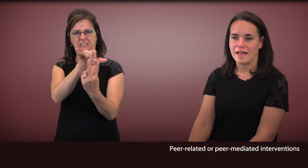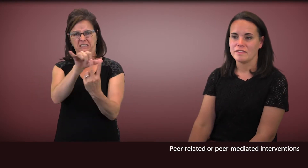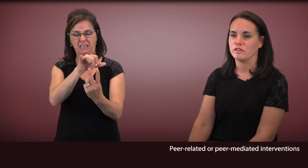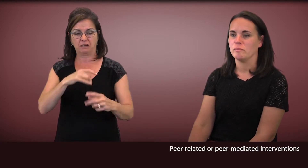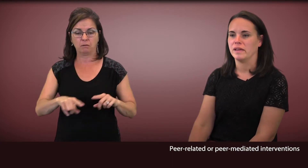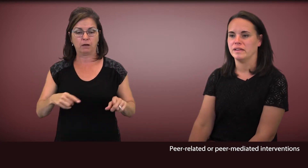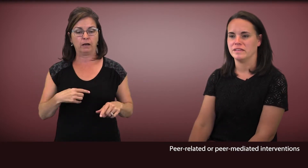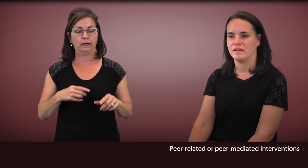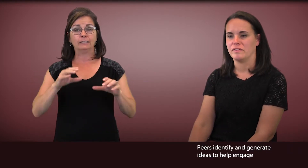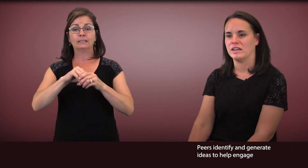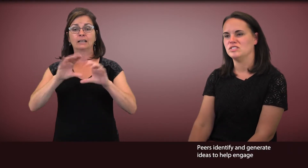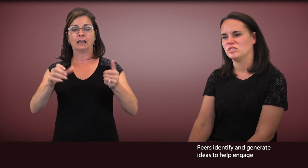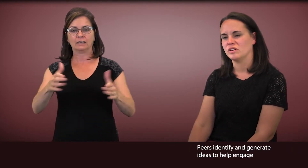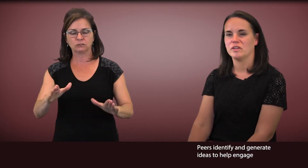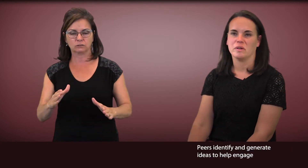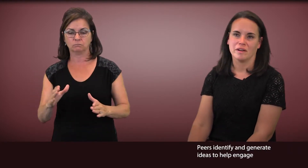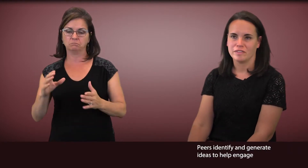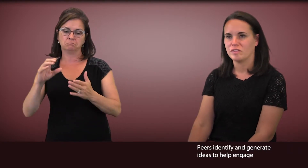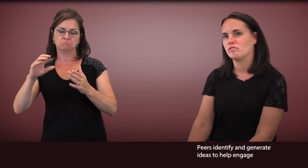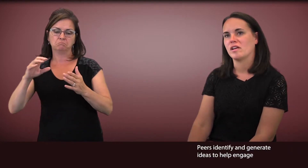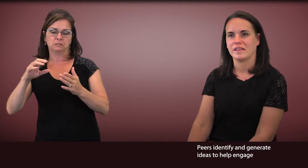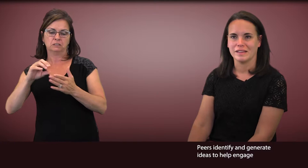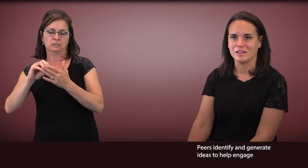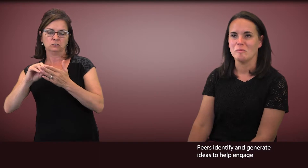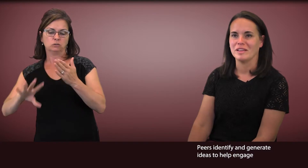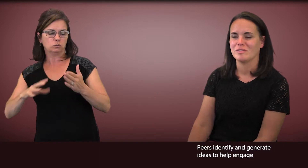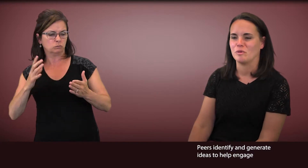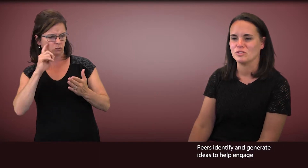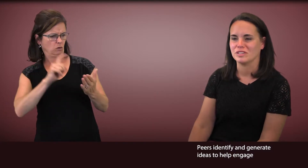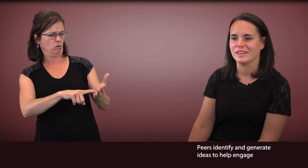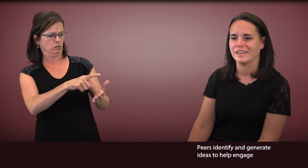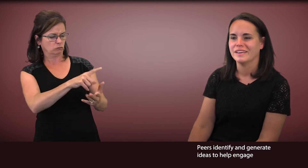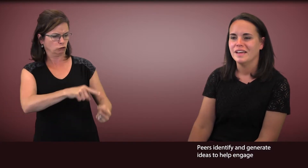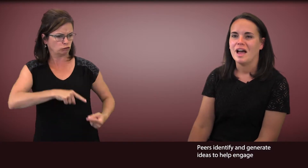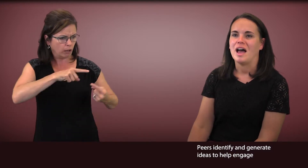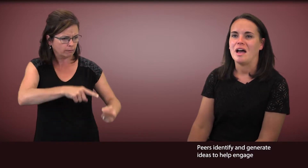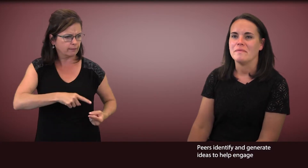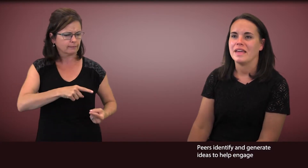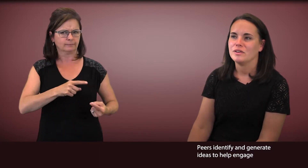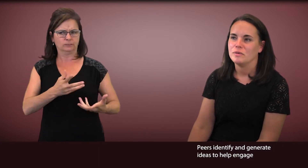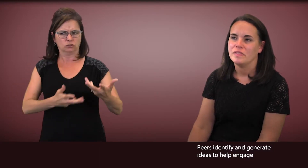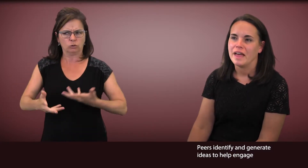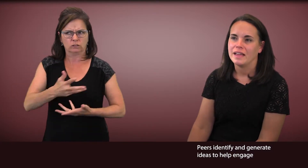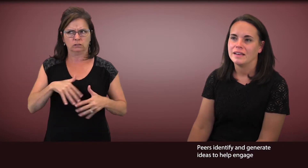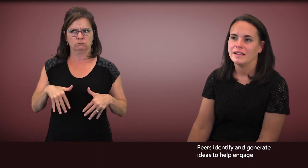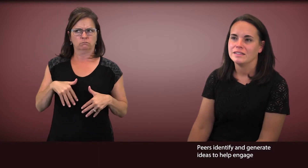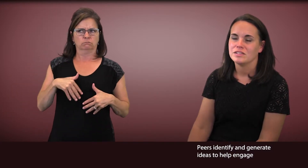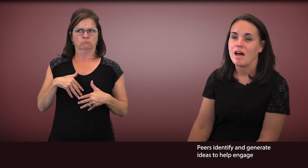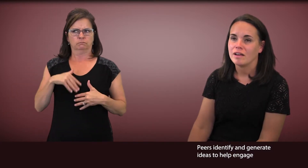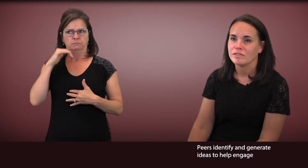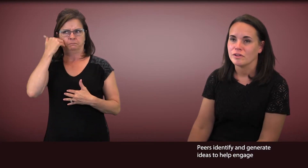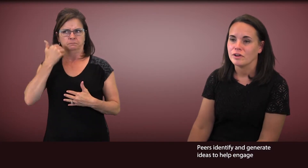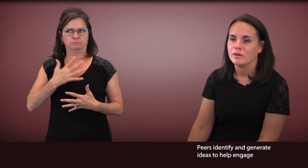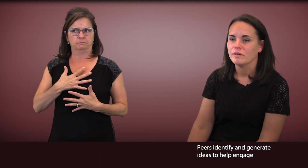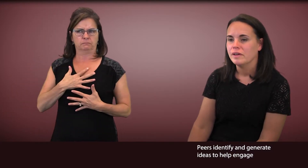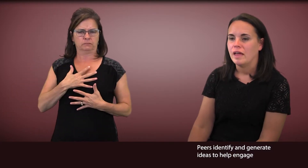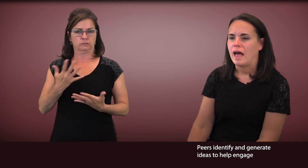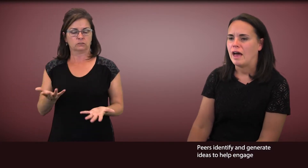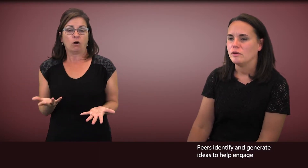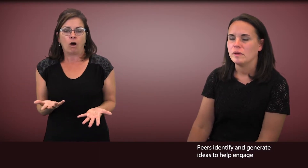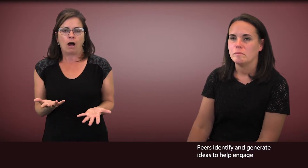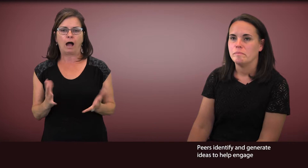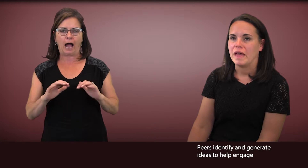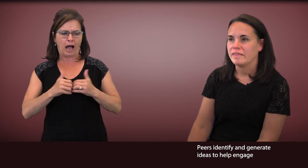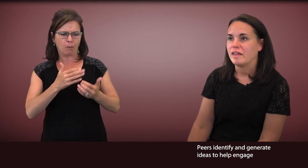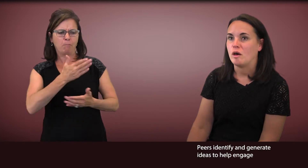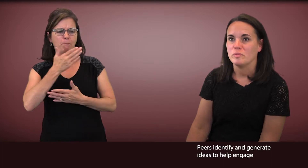peers in a classroom might identify children who are struggling a little bit socially, and who then talk through